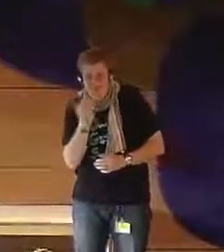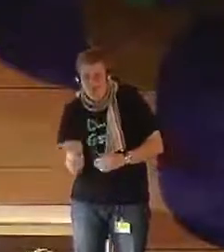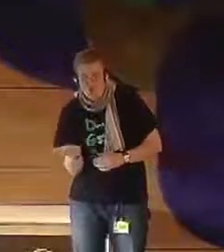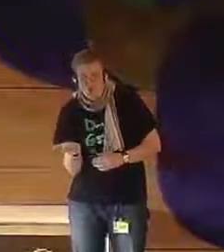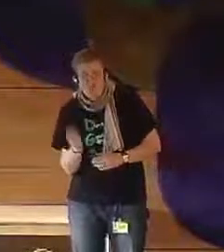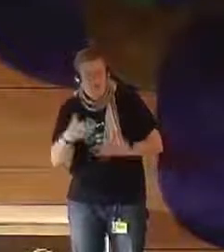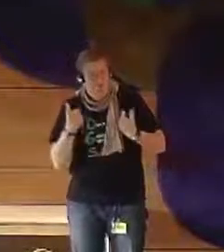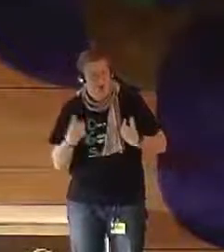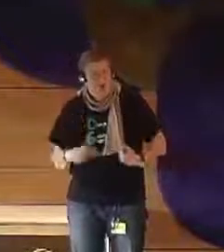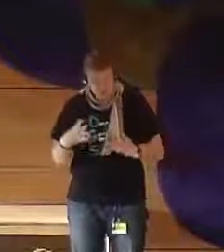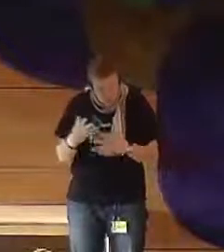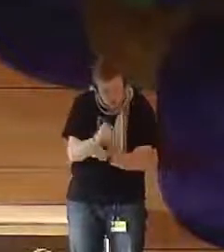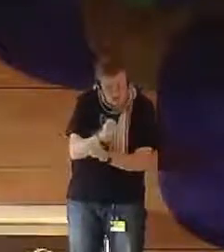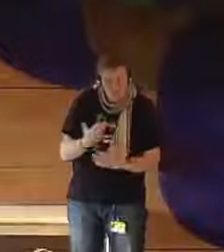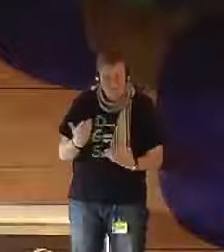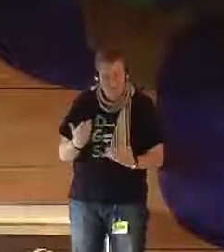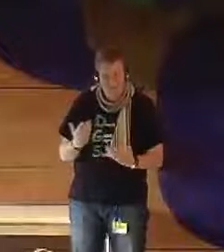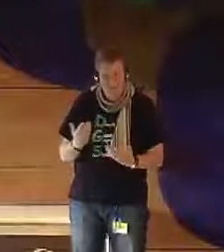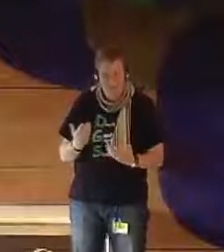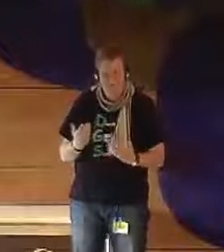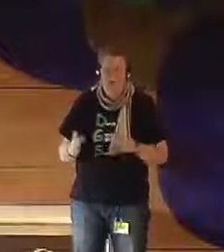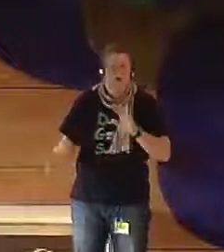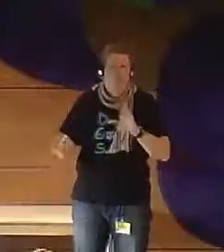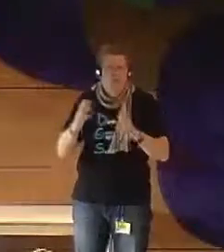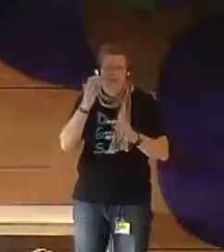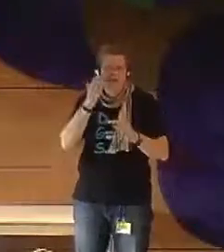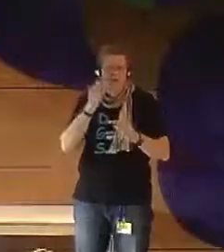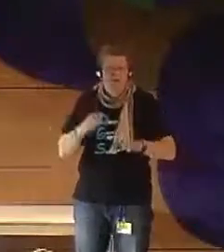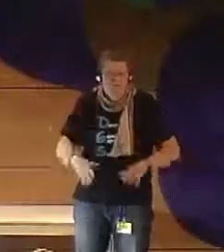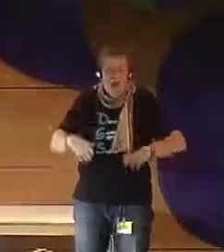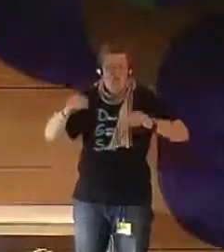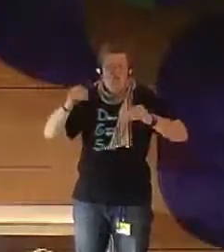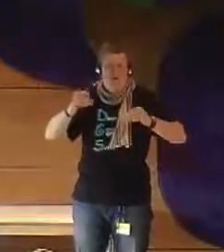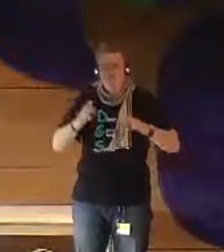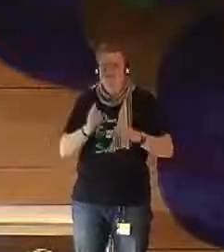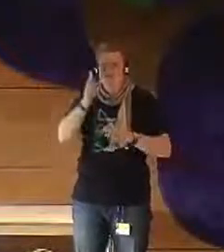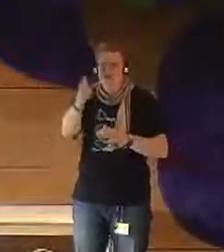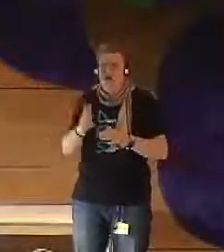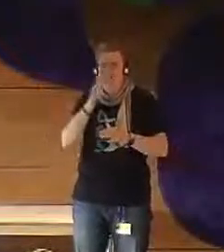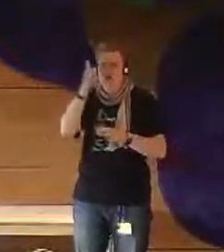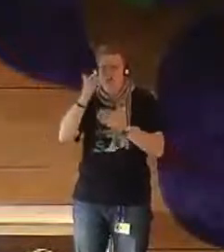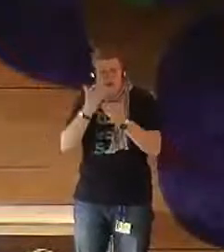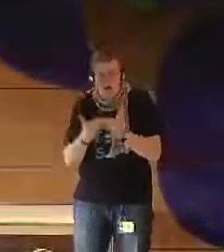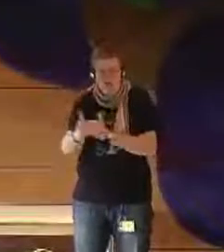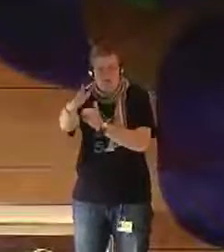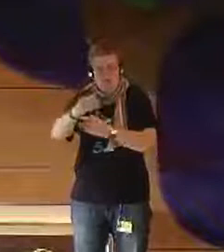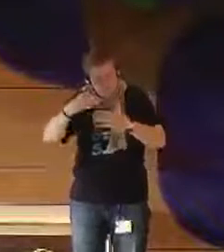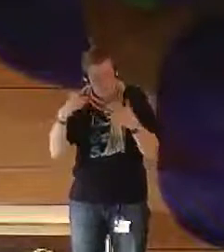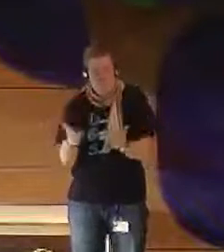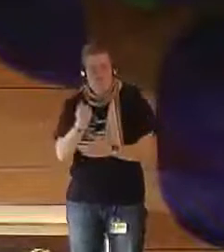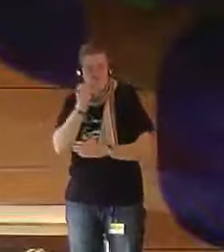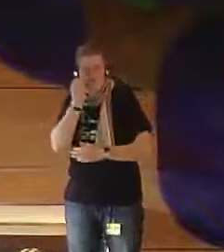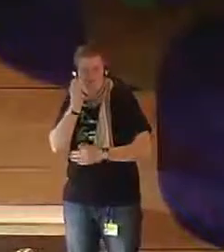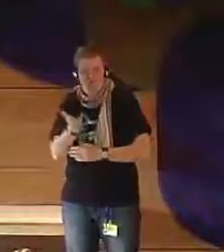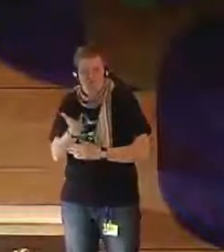years after you start puberty. And boys can also have problems with persistent erections, which